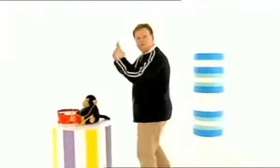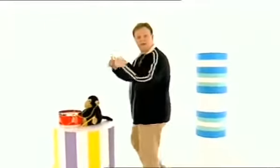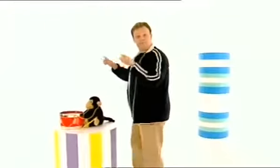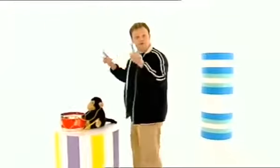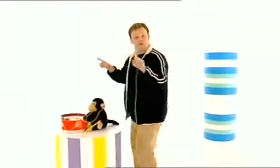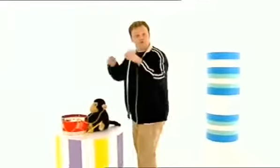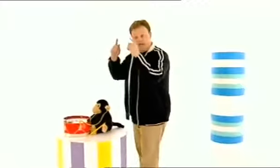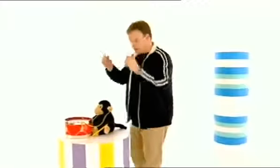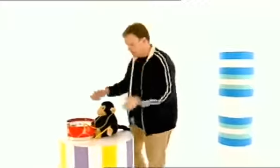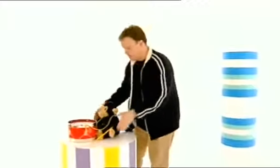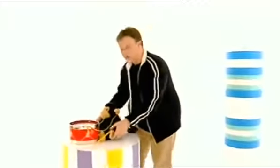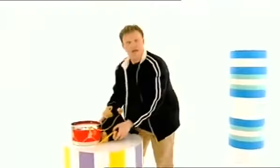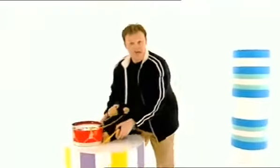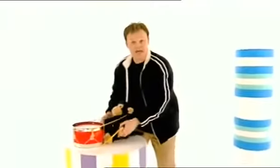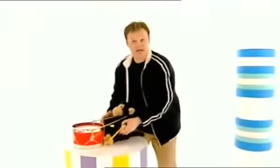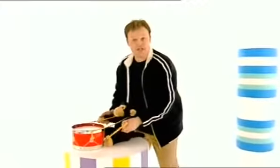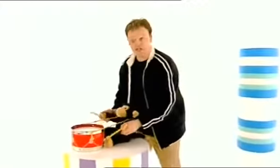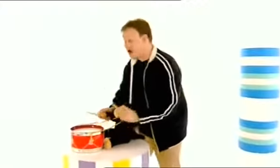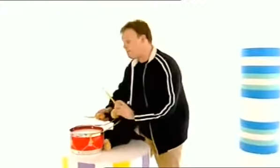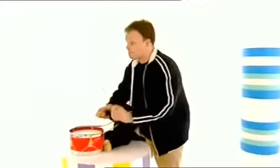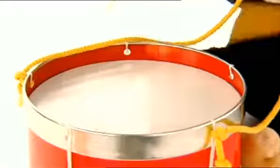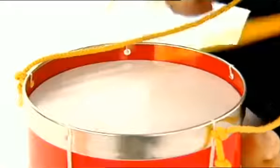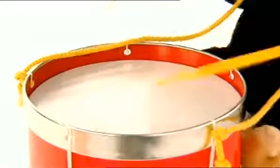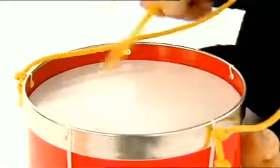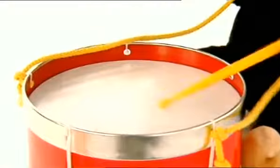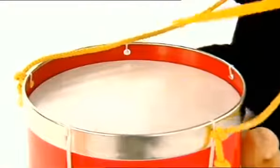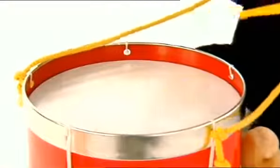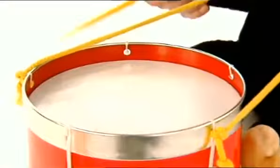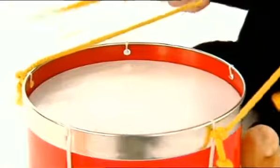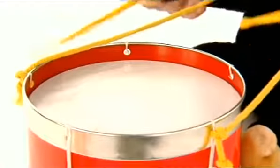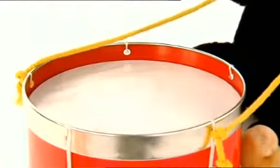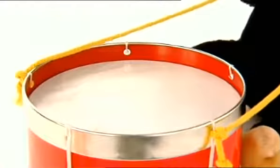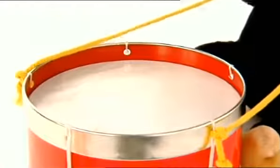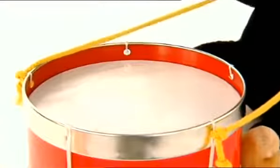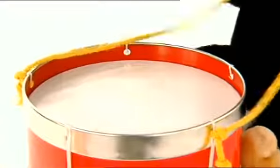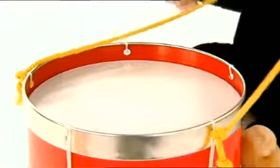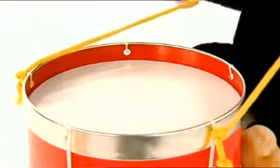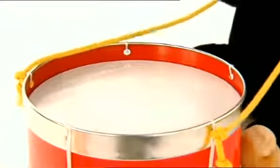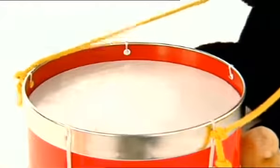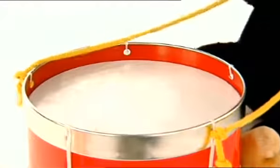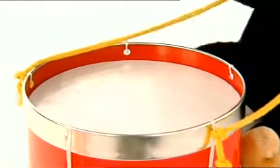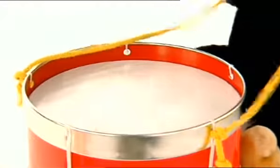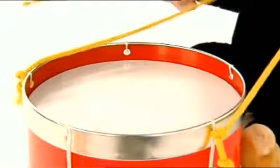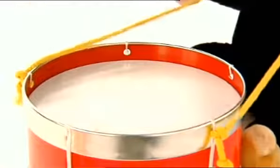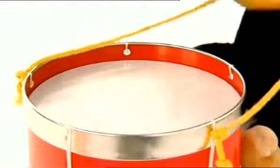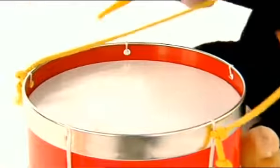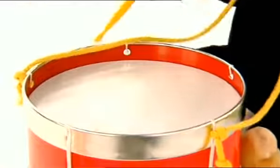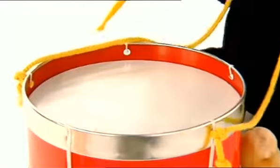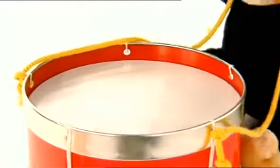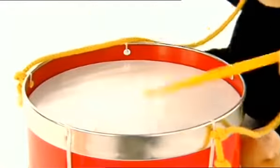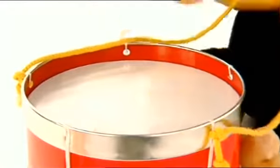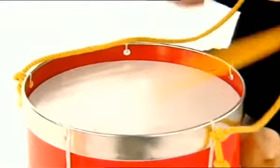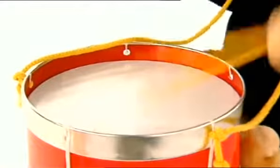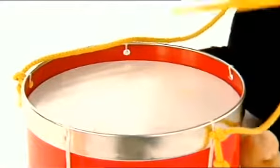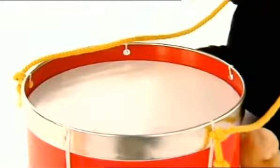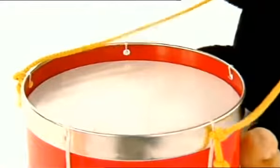make music. Here's the drum. Come on, let's use it. Here's the drum. Come